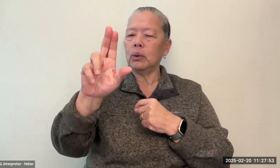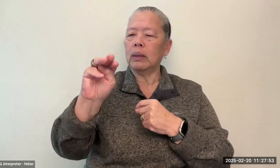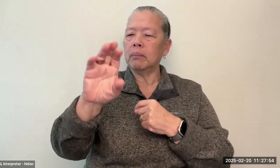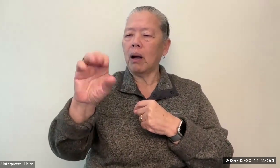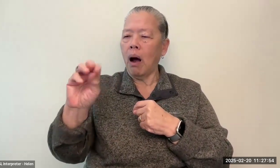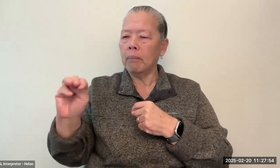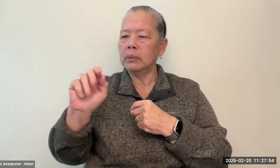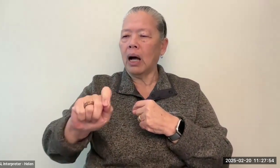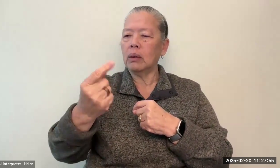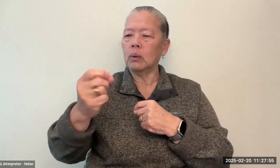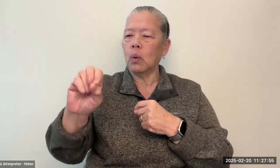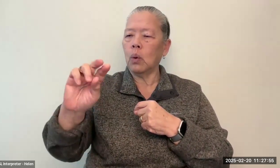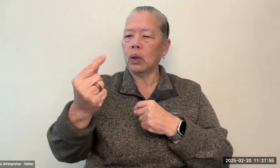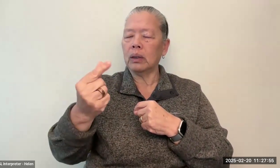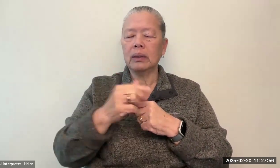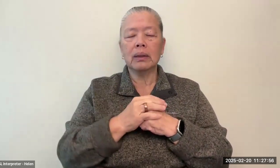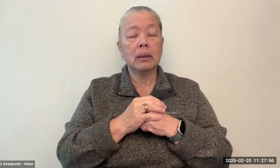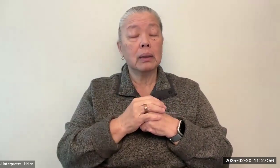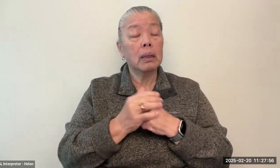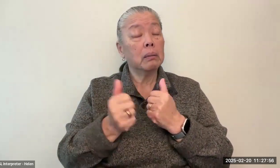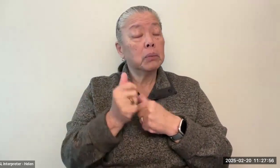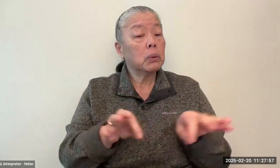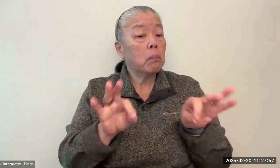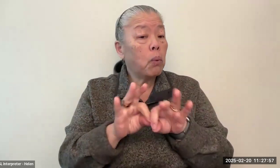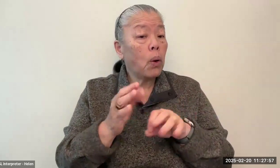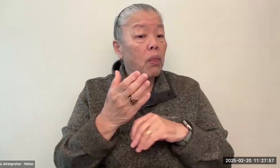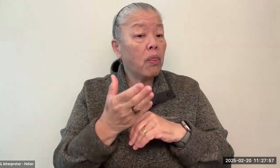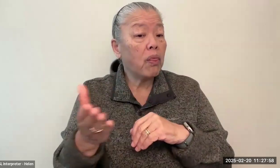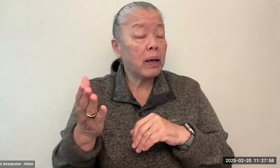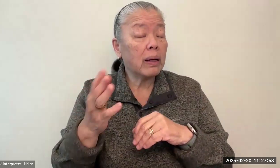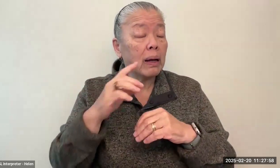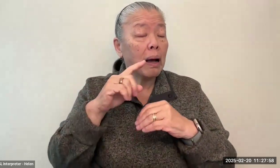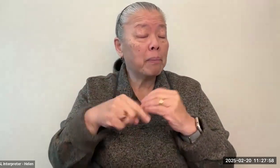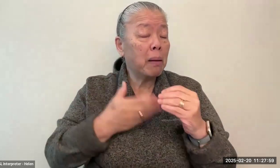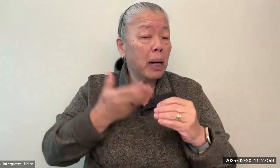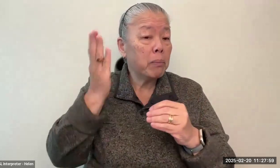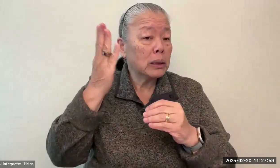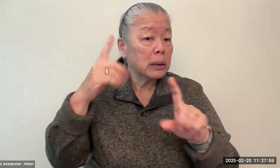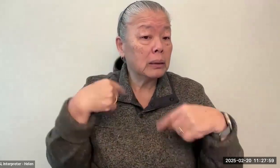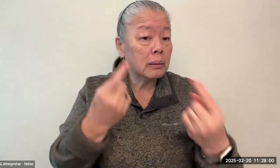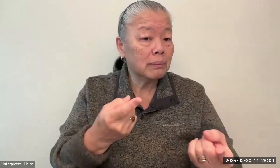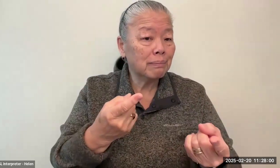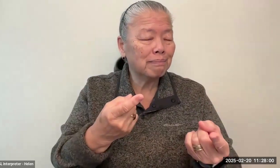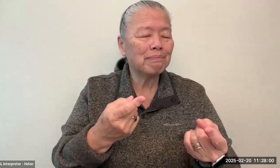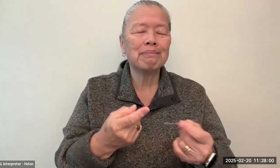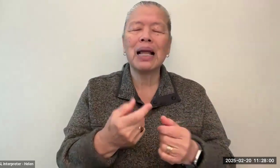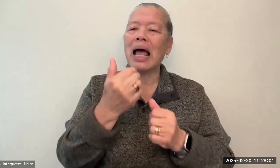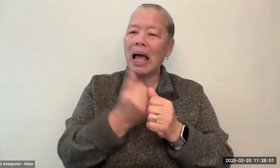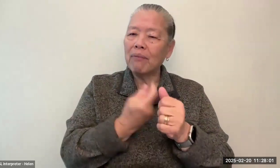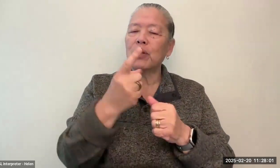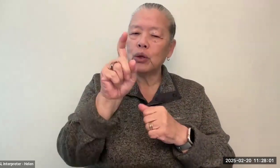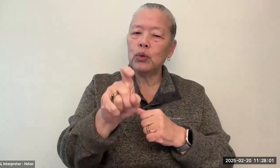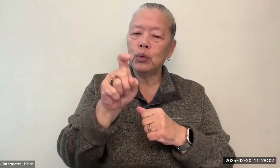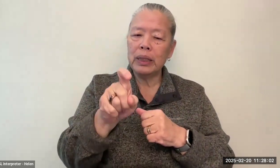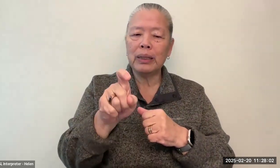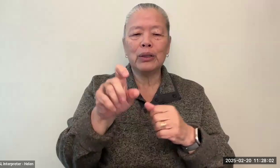resourceumc@umcom.org. The key takeaway for these past several minutes is simply this: everything you will need